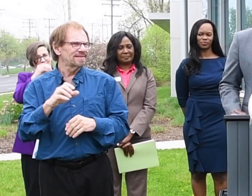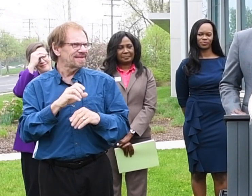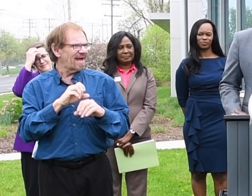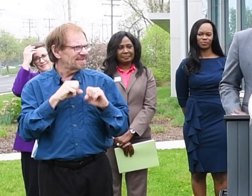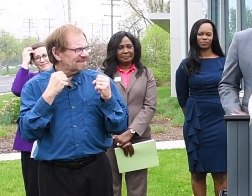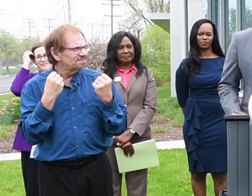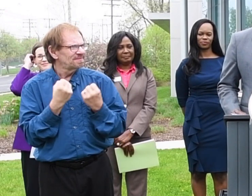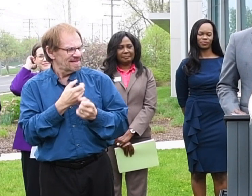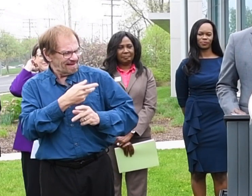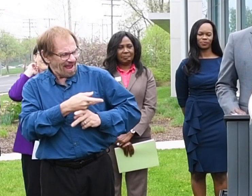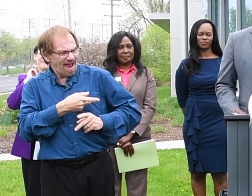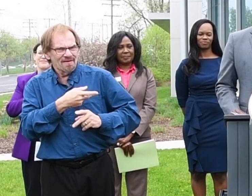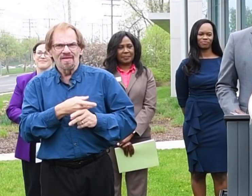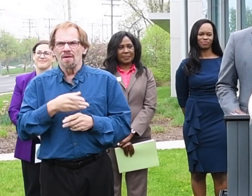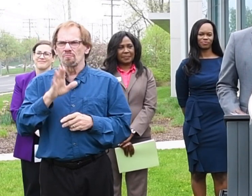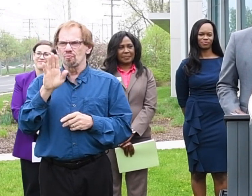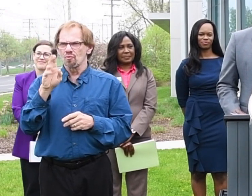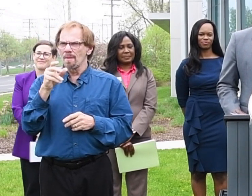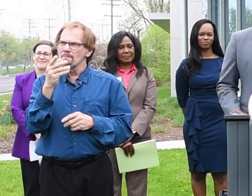custodian of the Brumbaugh House since